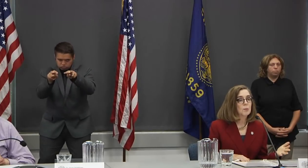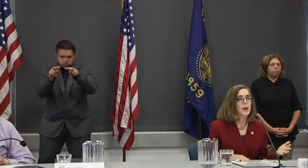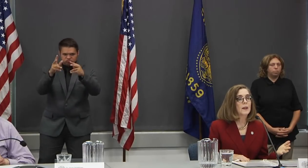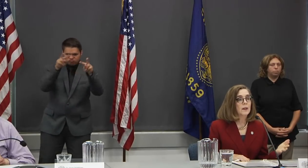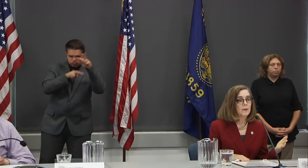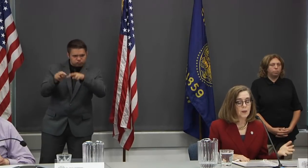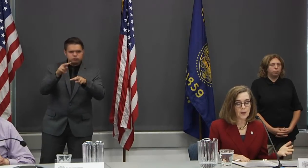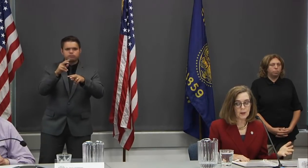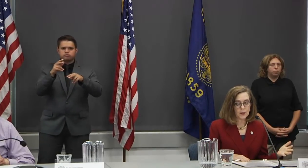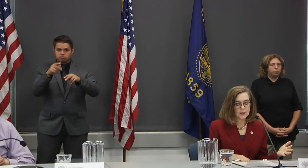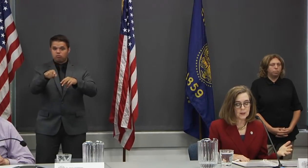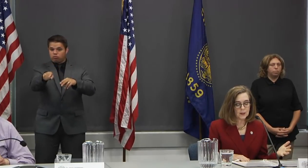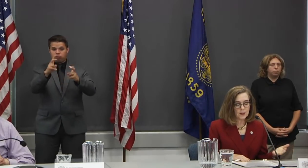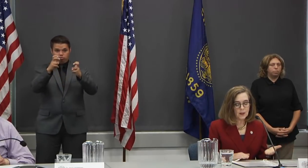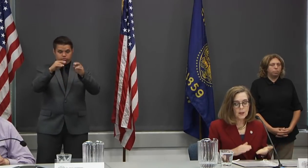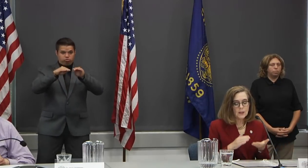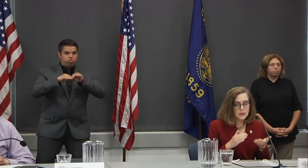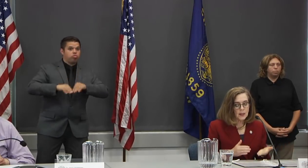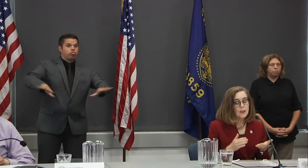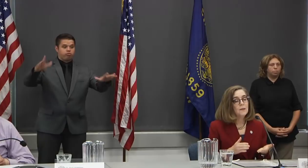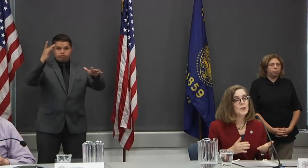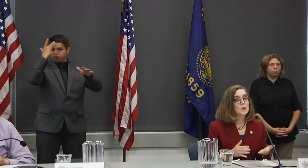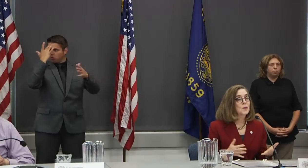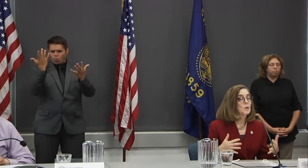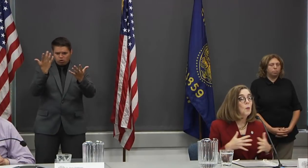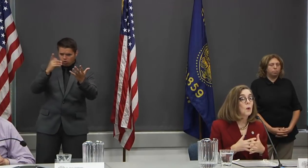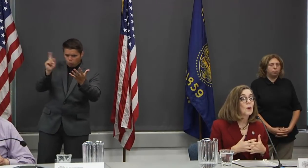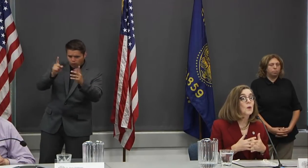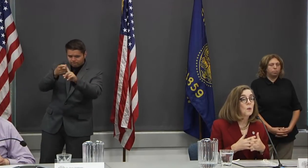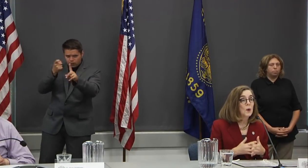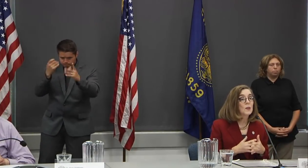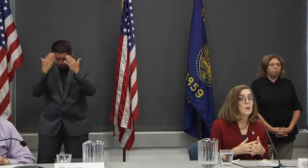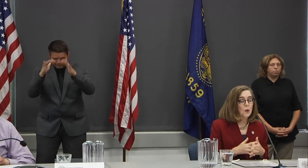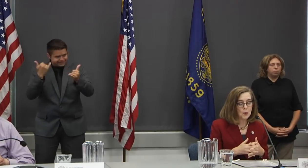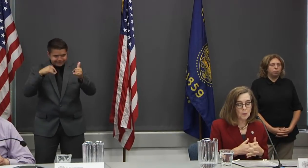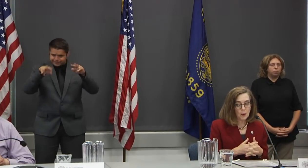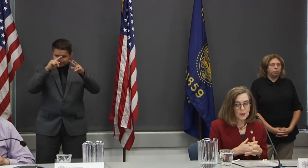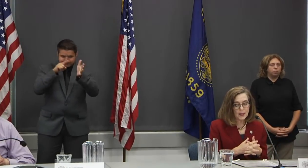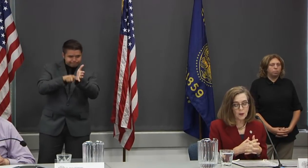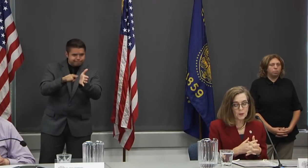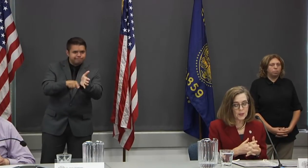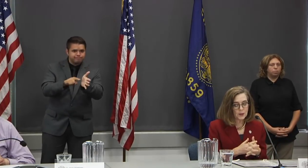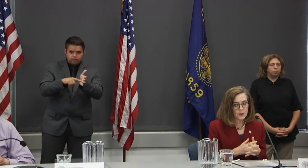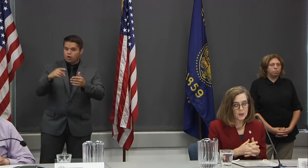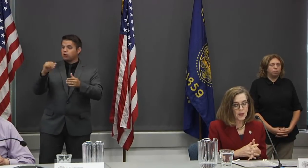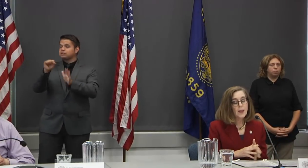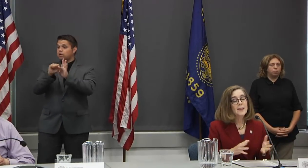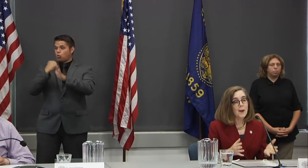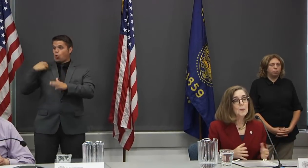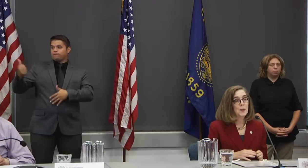community spread of the virus. State officials will work with local public health